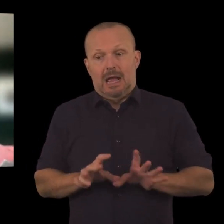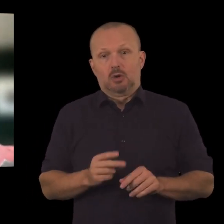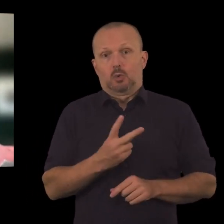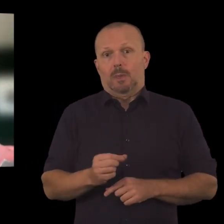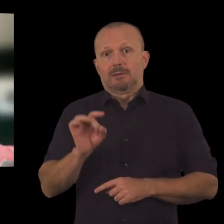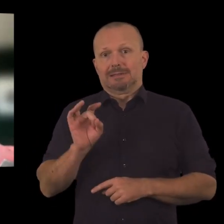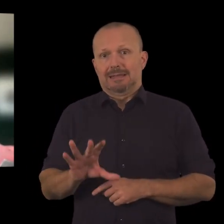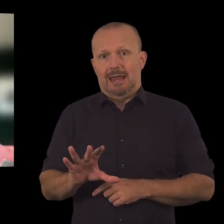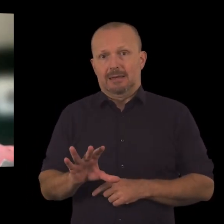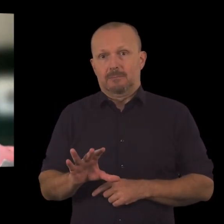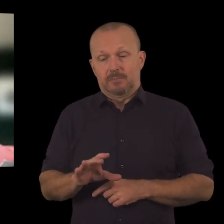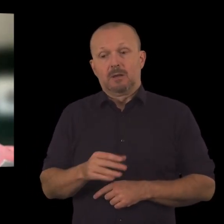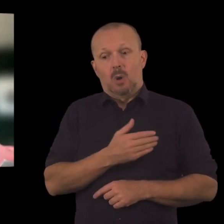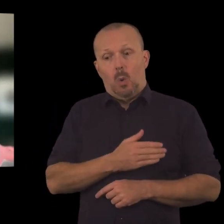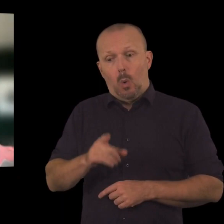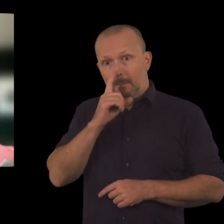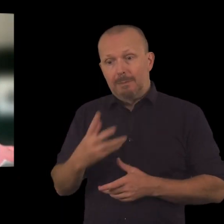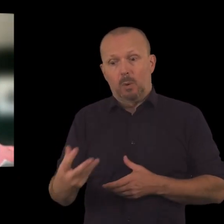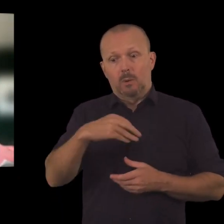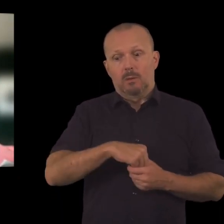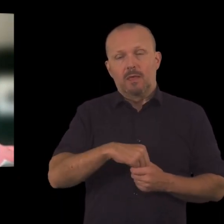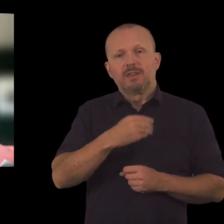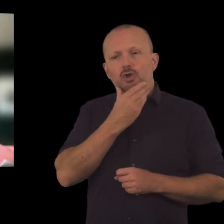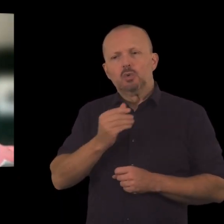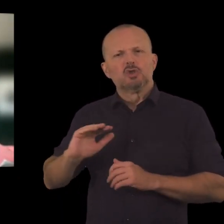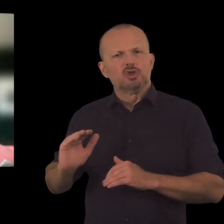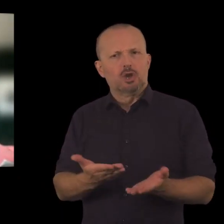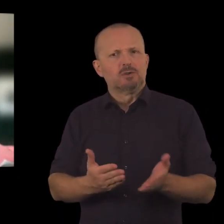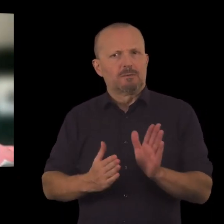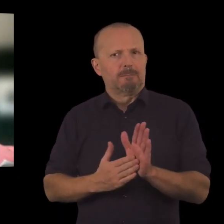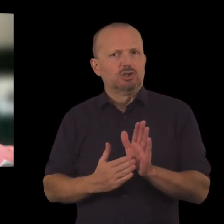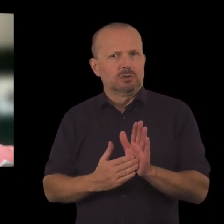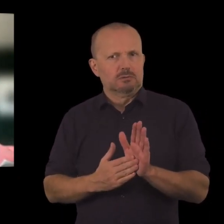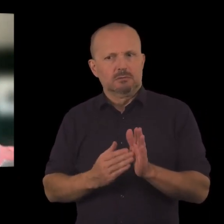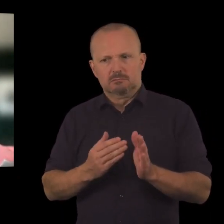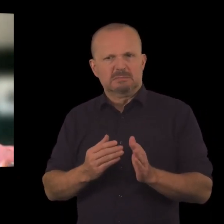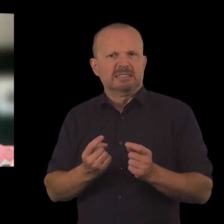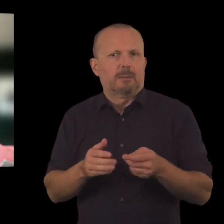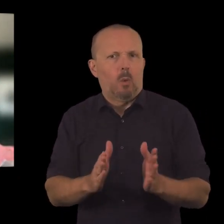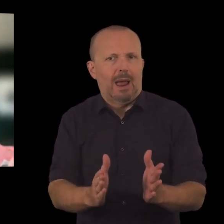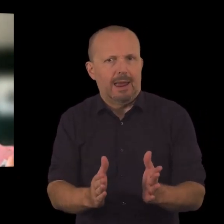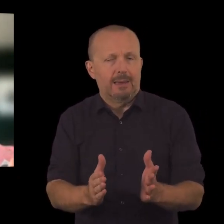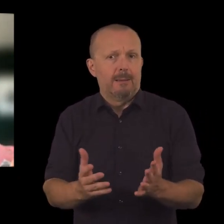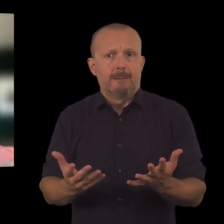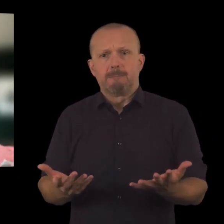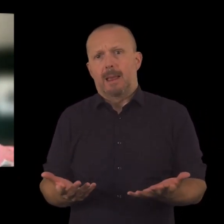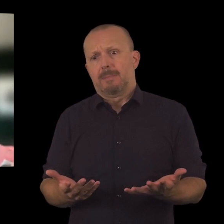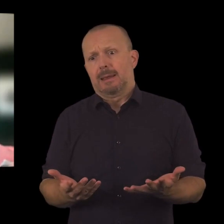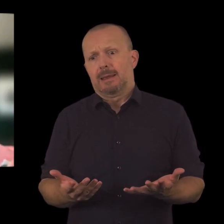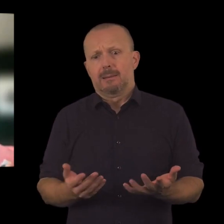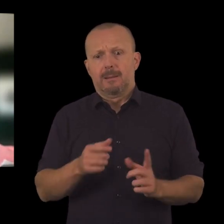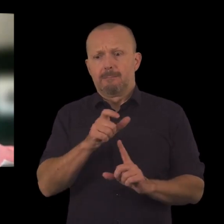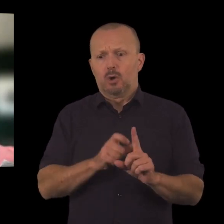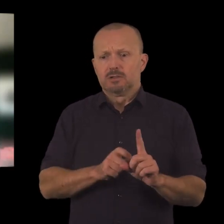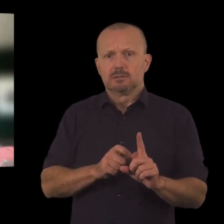more important. So Hobson Street Theatre Company is run in partnership with the Auckland City Mission. We have been going